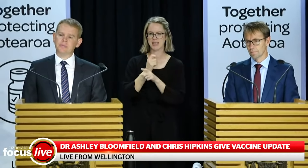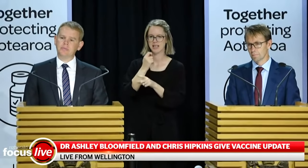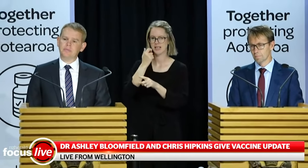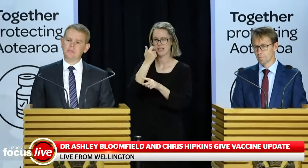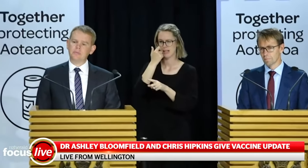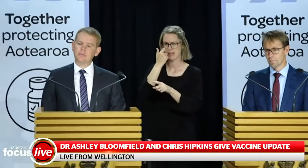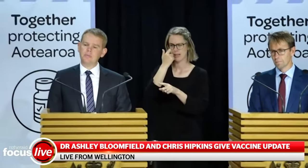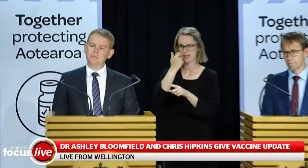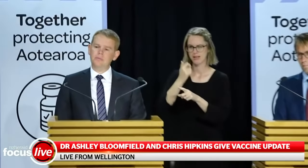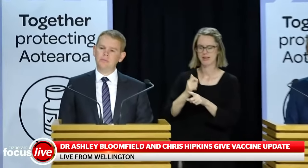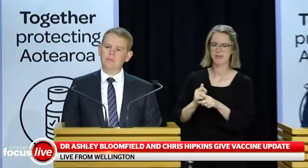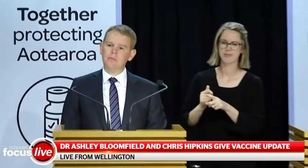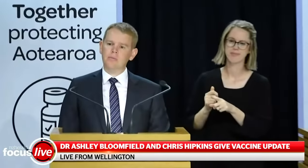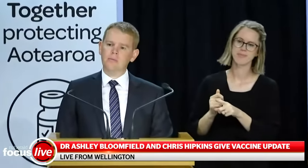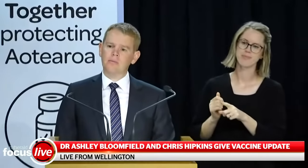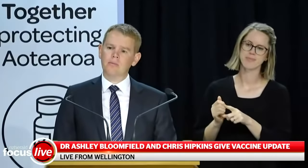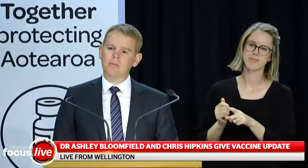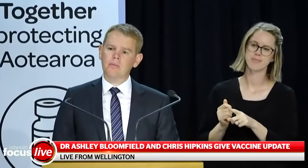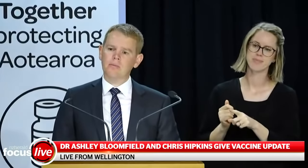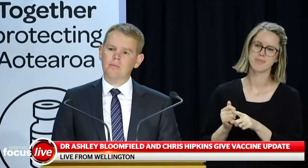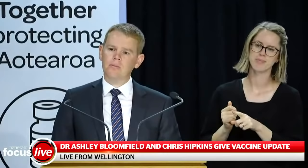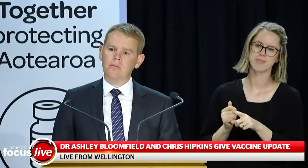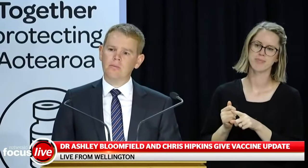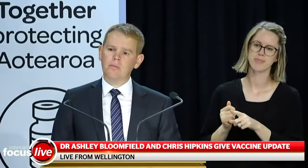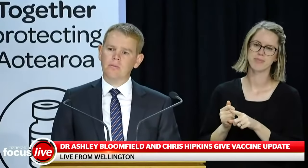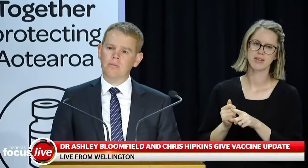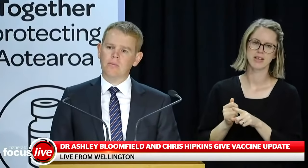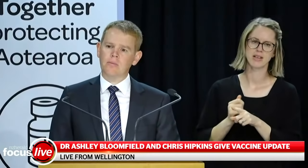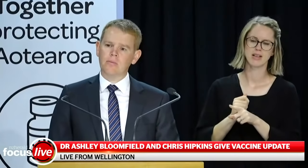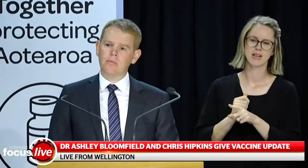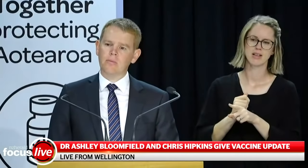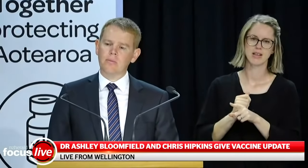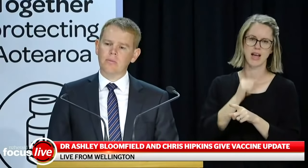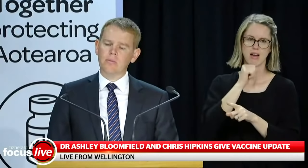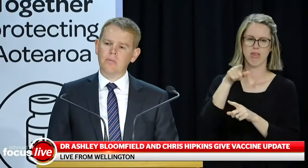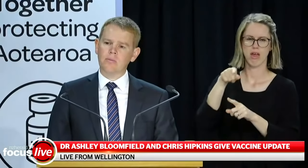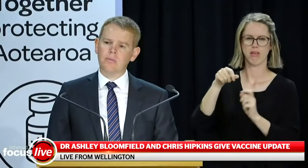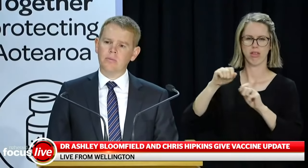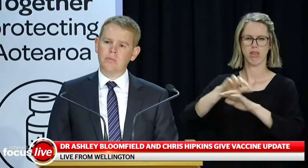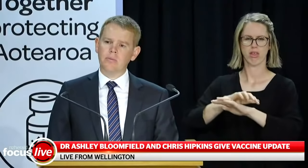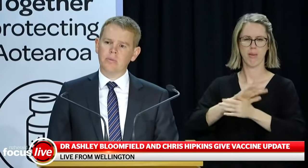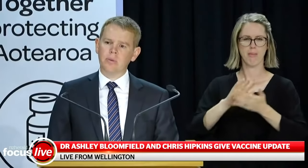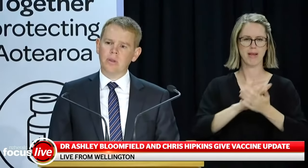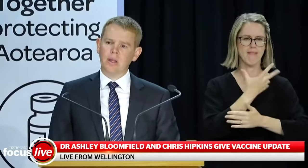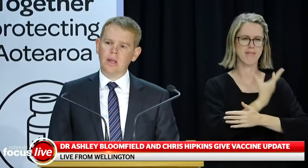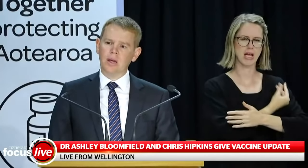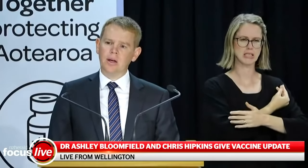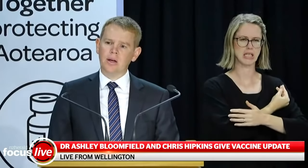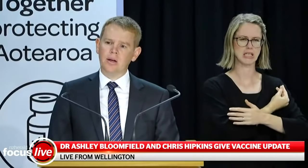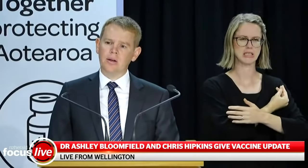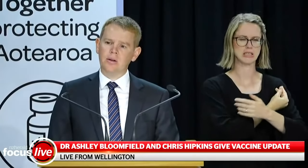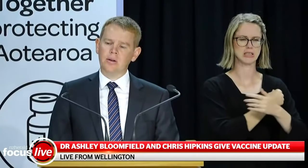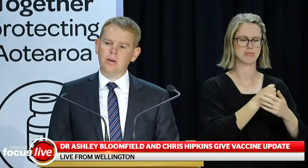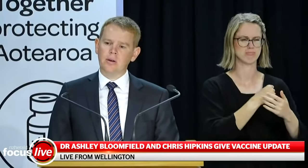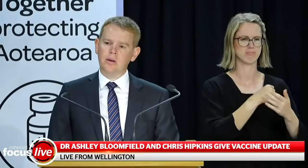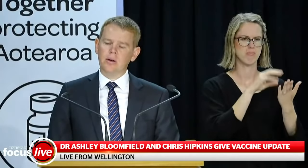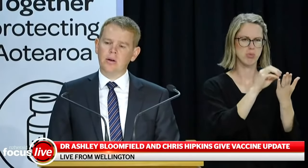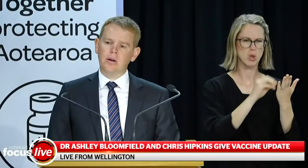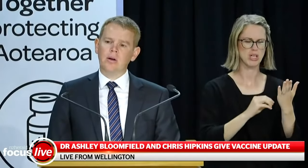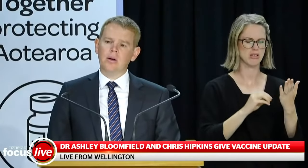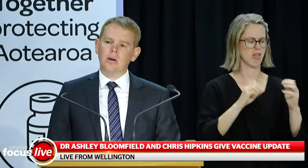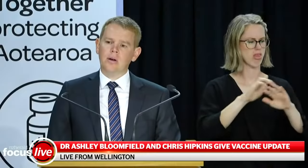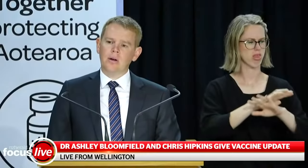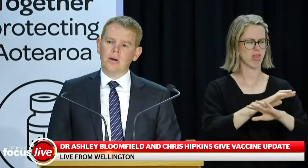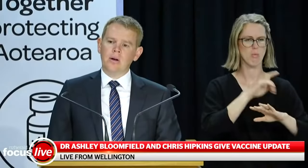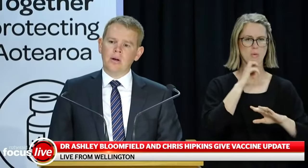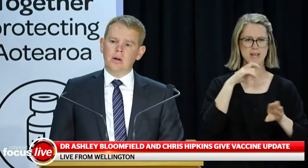with much confidence in the vaccine software that you're developing, right? I mean, how are you ensuring that you're not going